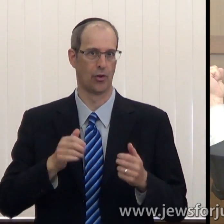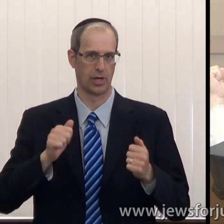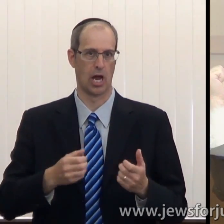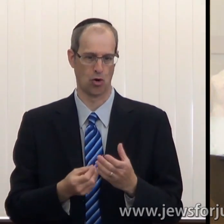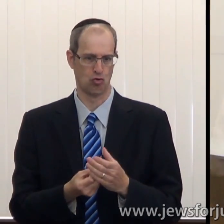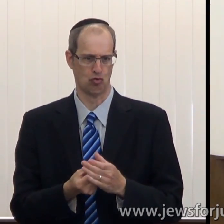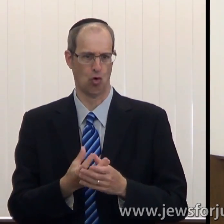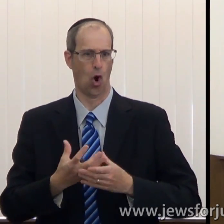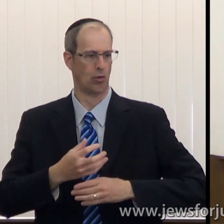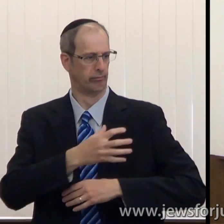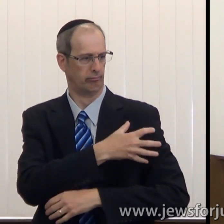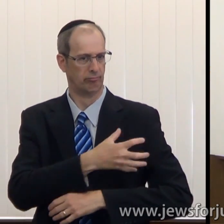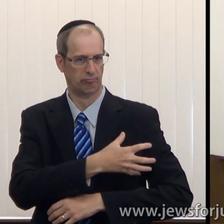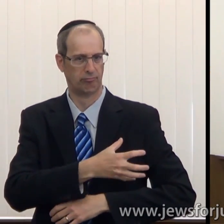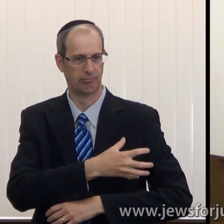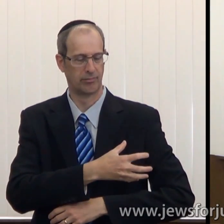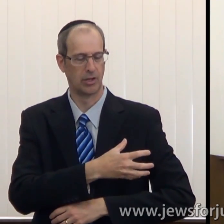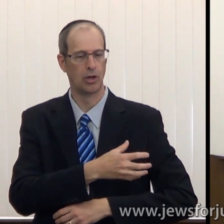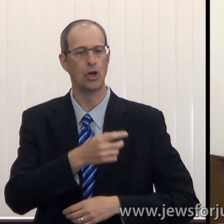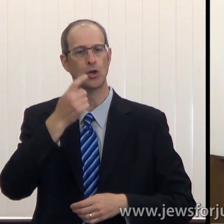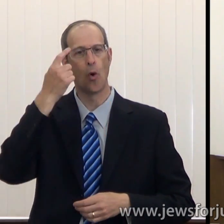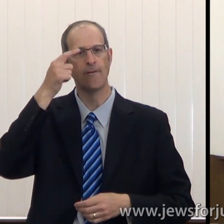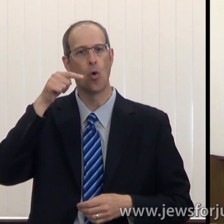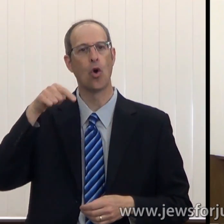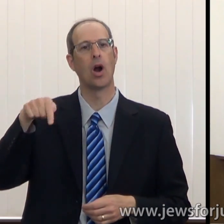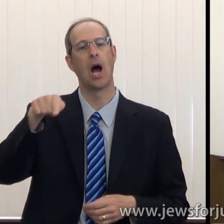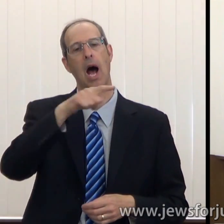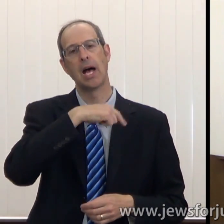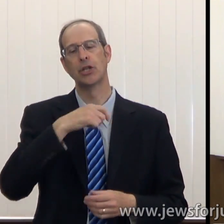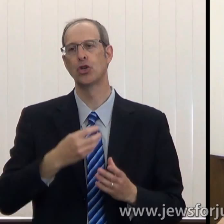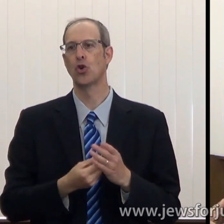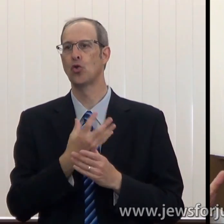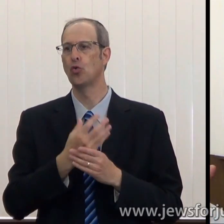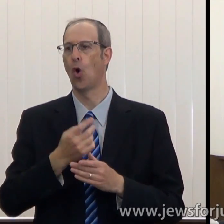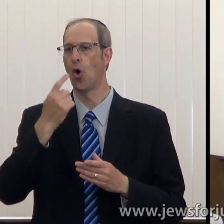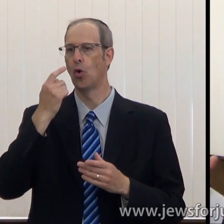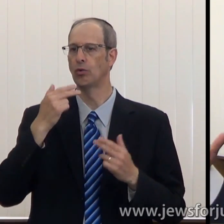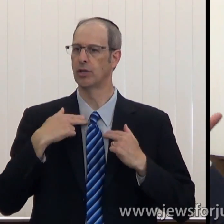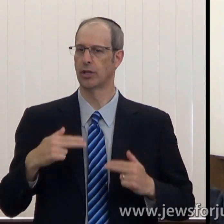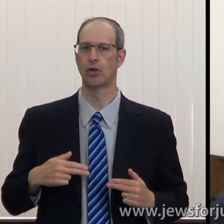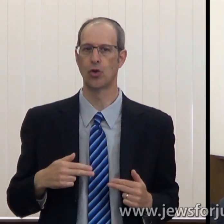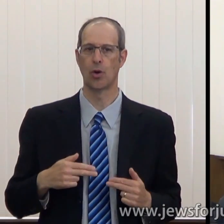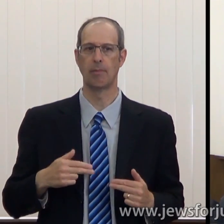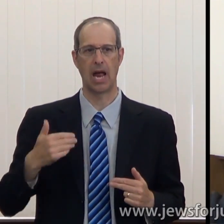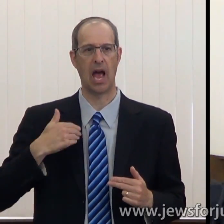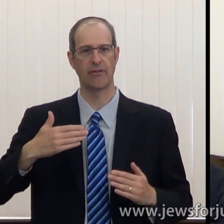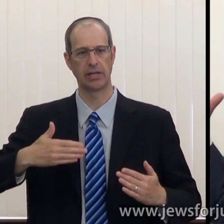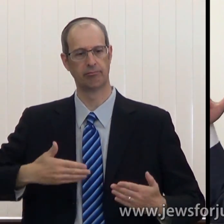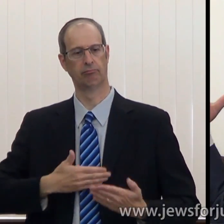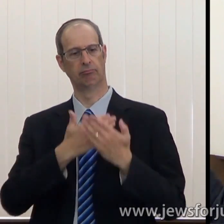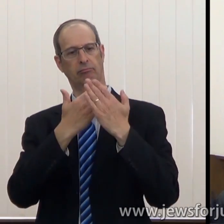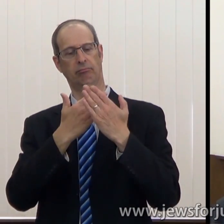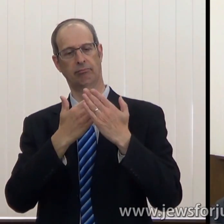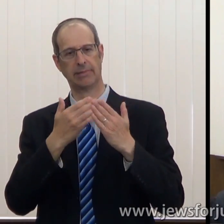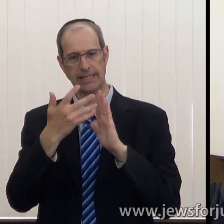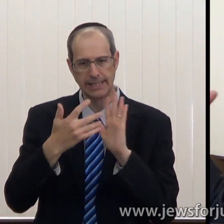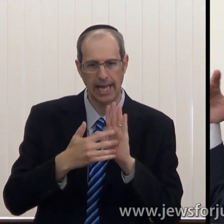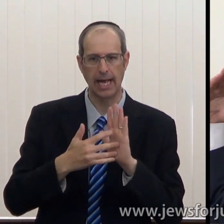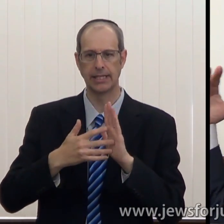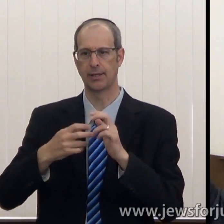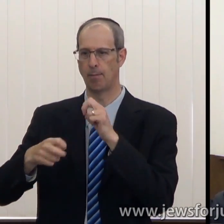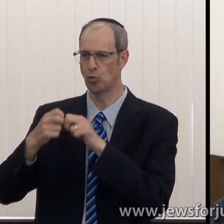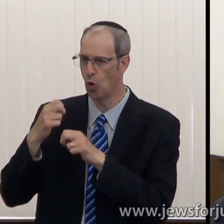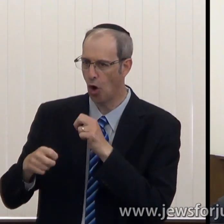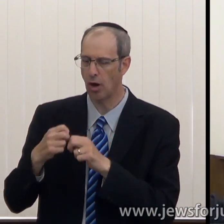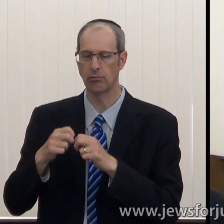muscles. So in order for us to grow as human beings, having obstacles, having tests,